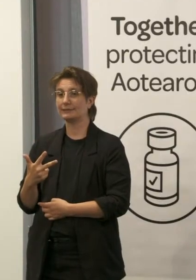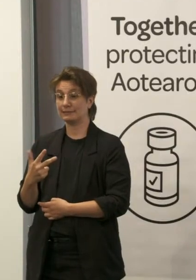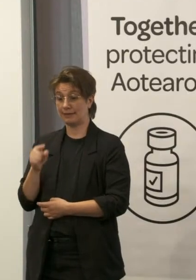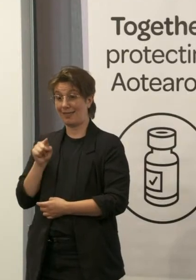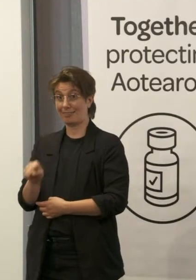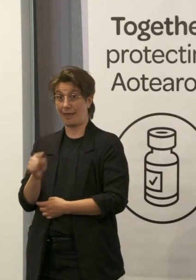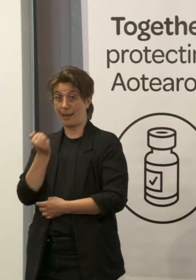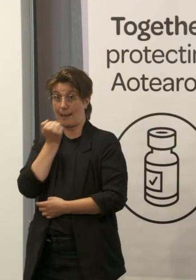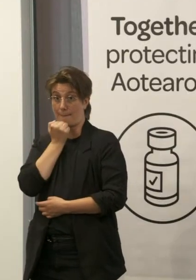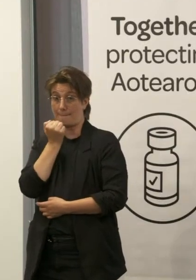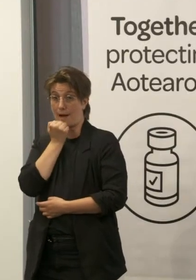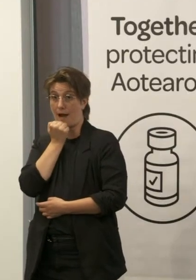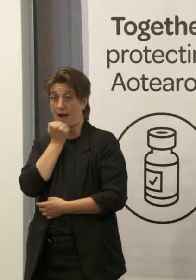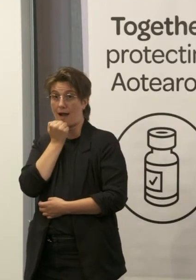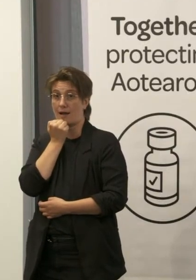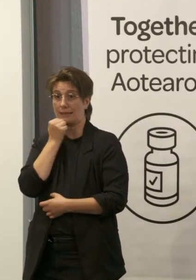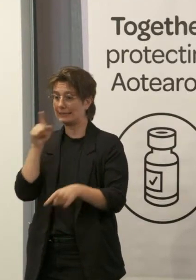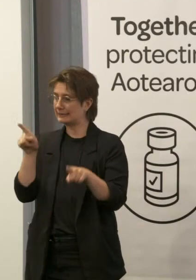the vaccine